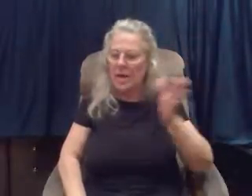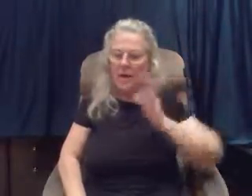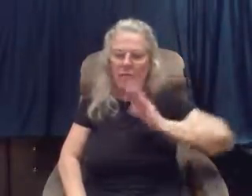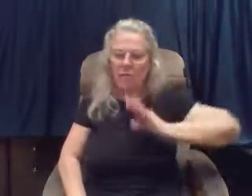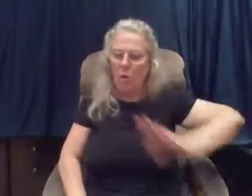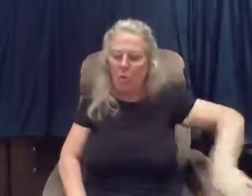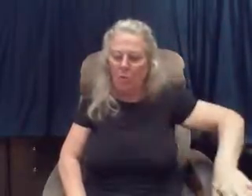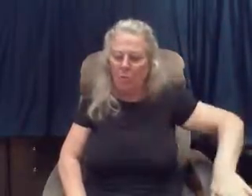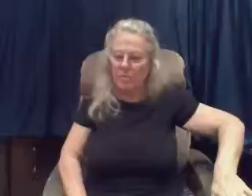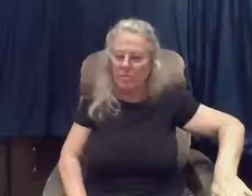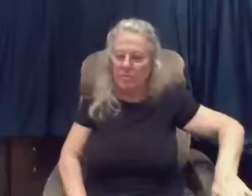Nevermore.